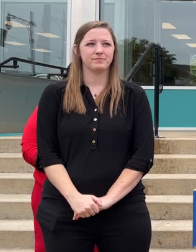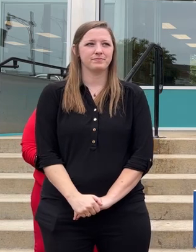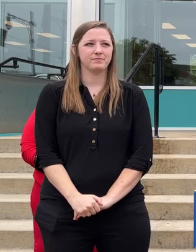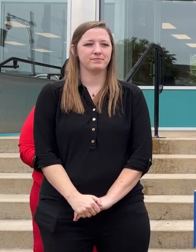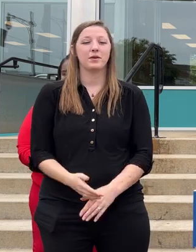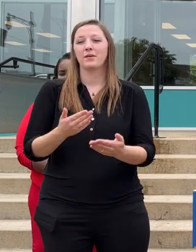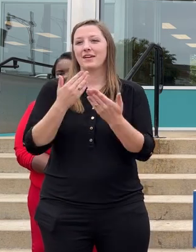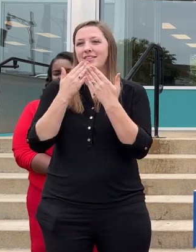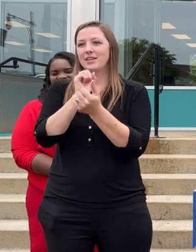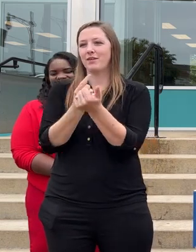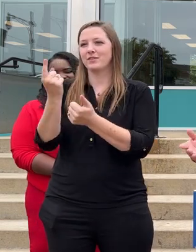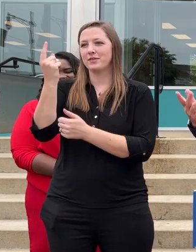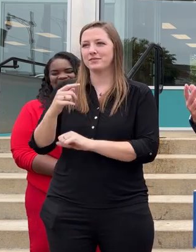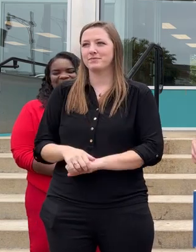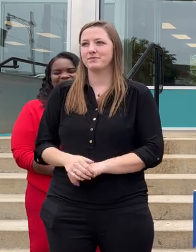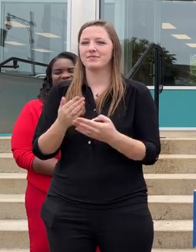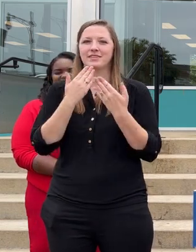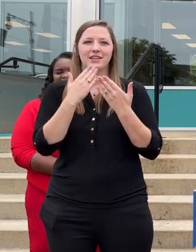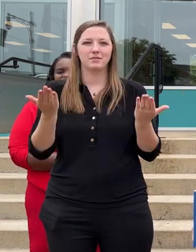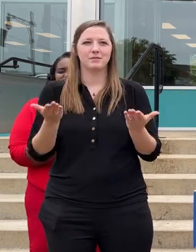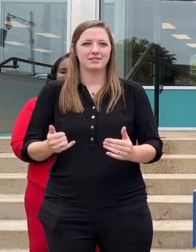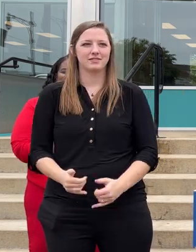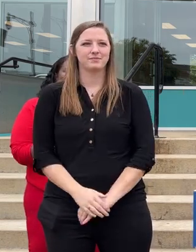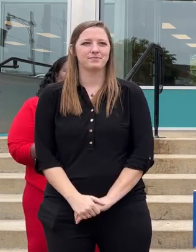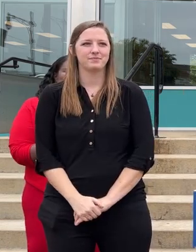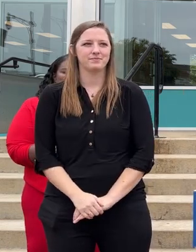All right, thank you everybody, and thank you for being here today.